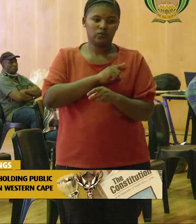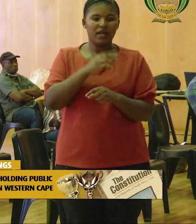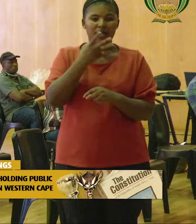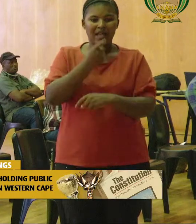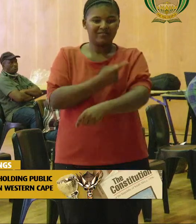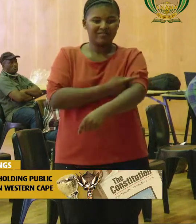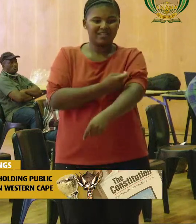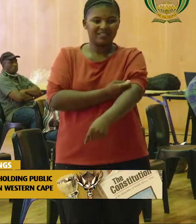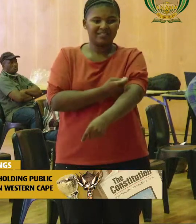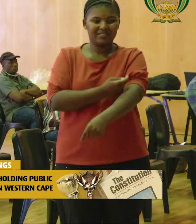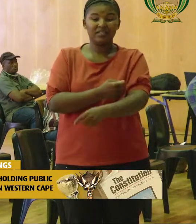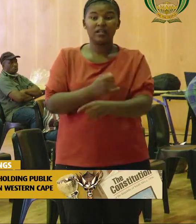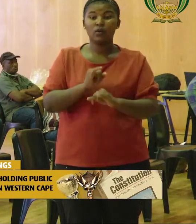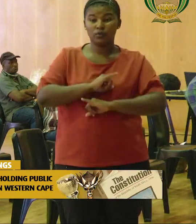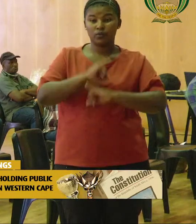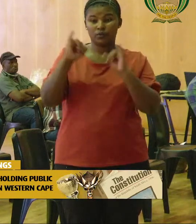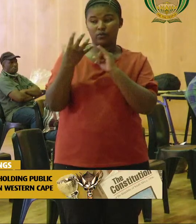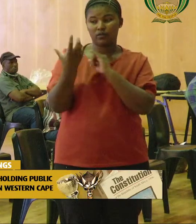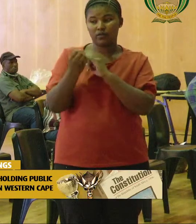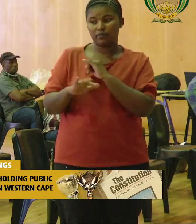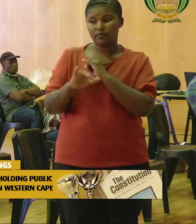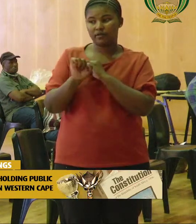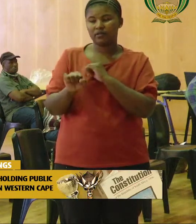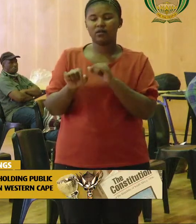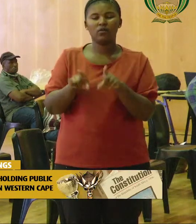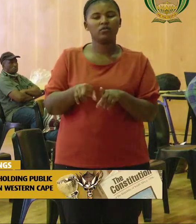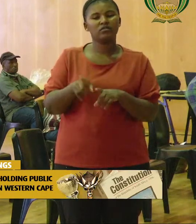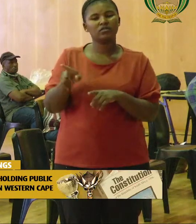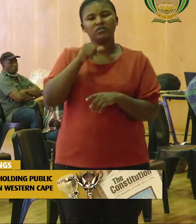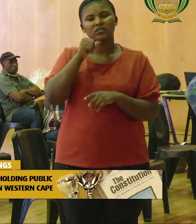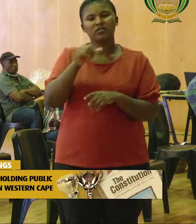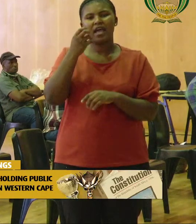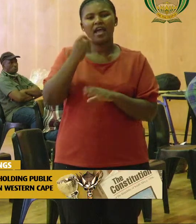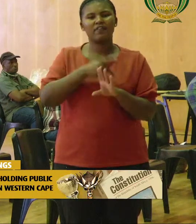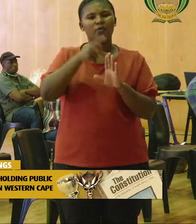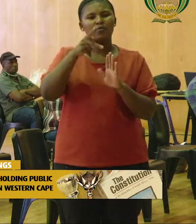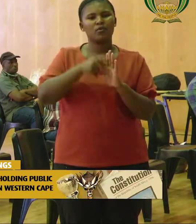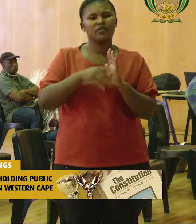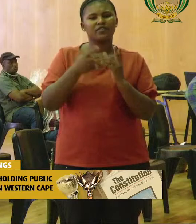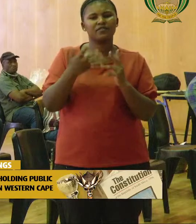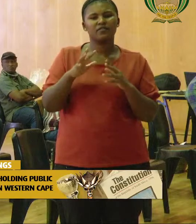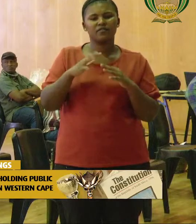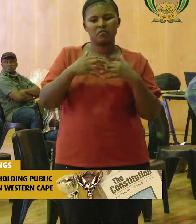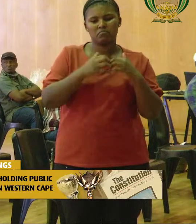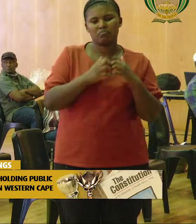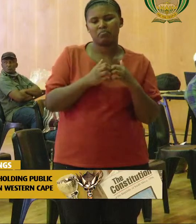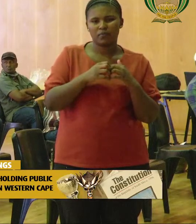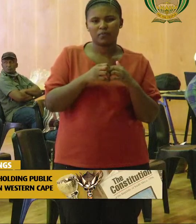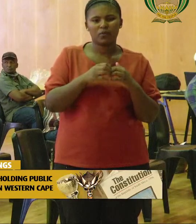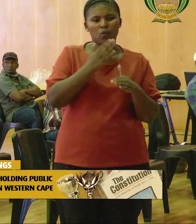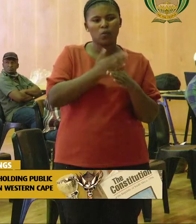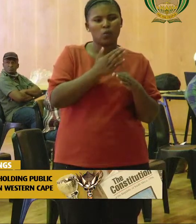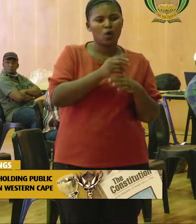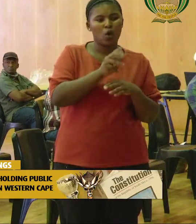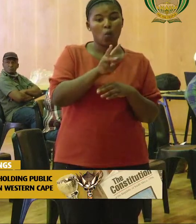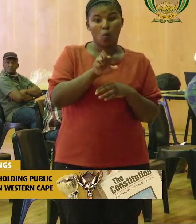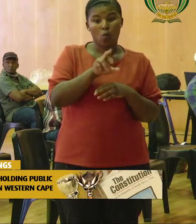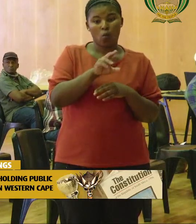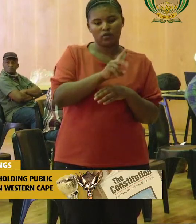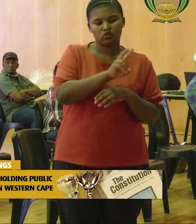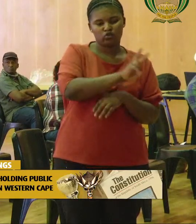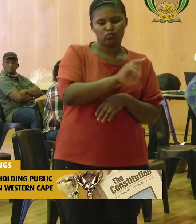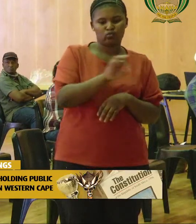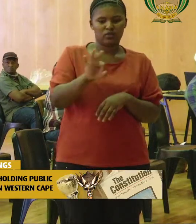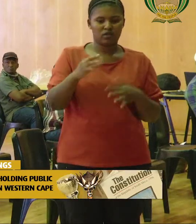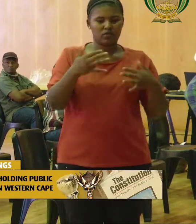dealers are quite blatant. And then she says that there was a project that they were in collaboration with Ward 3, so it was